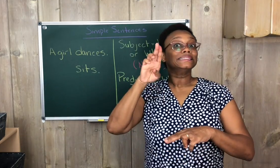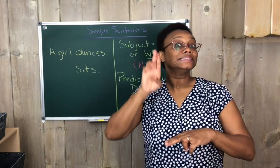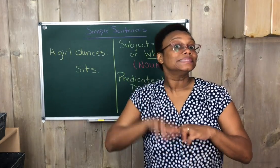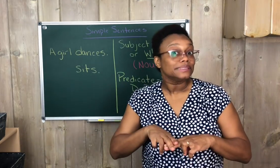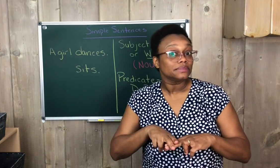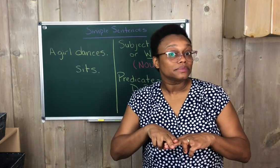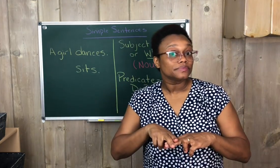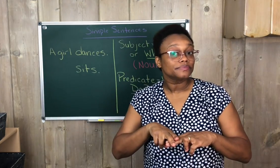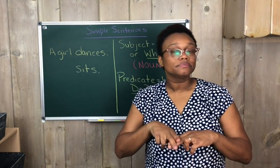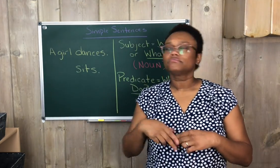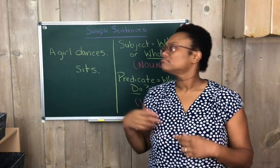Sits.